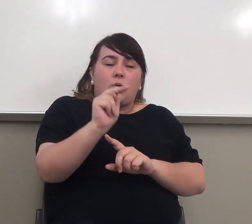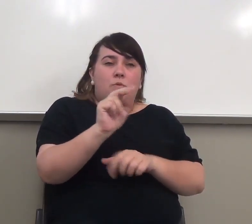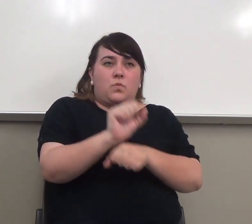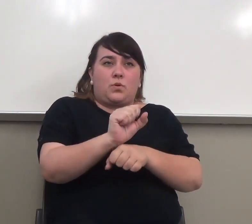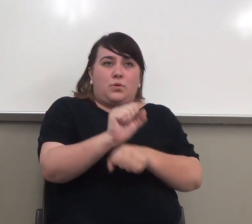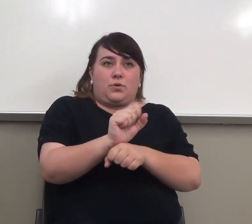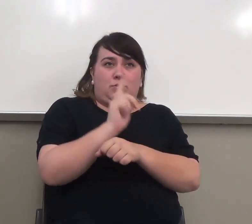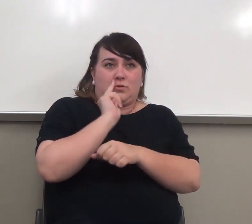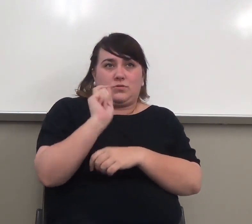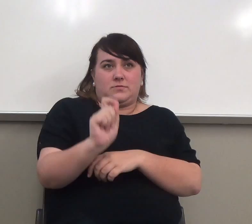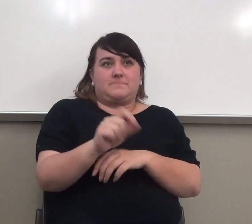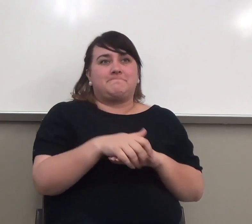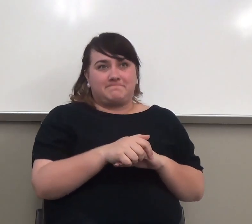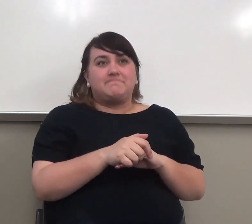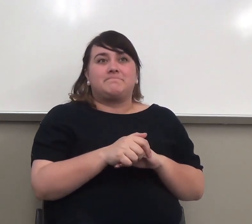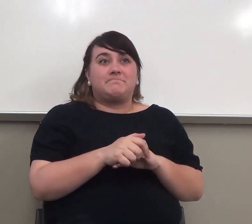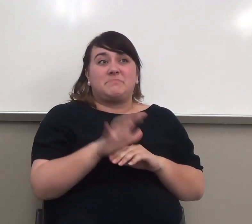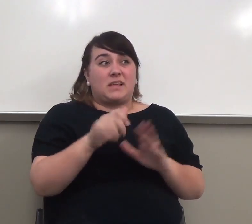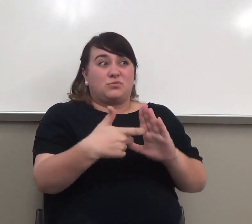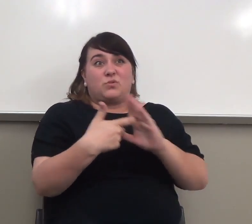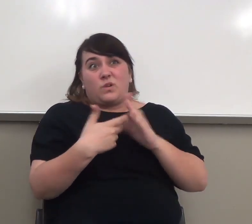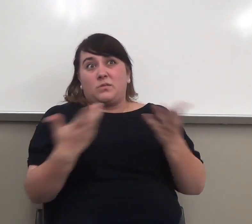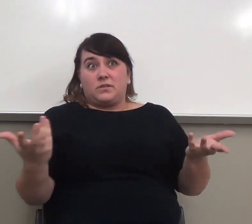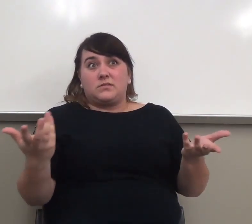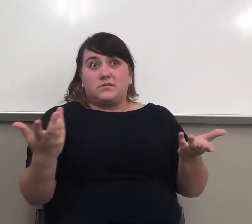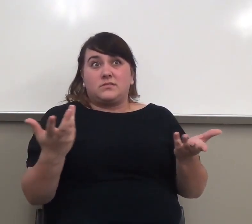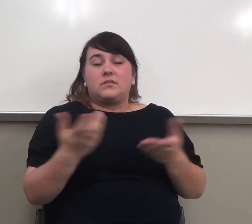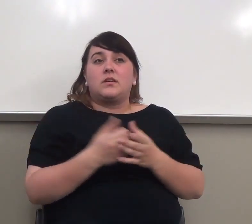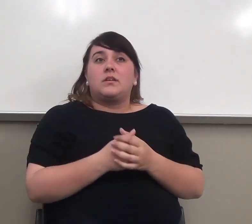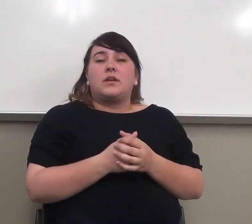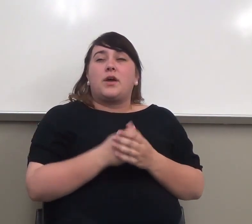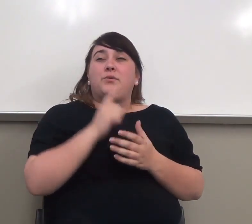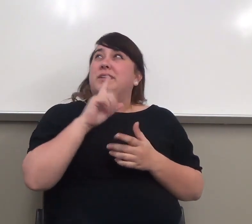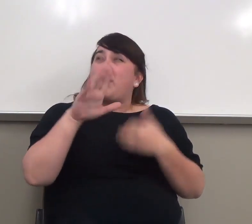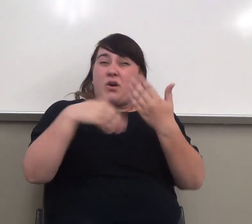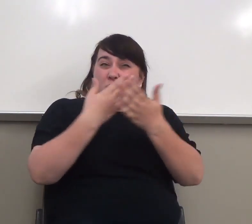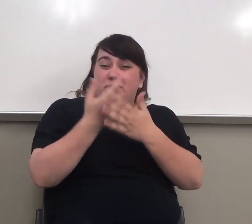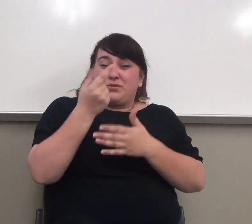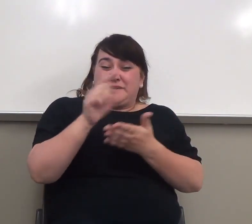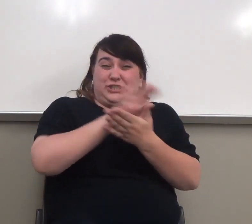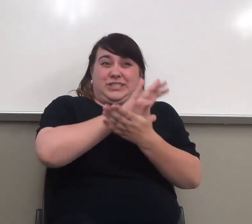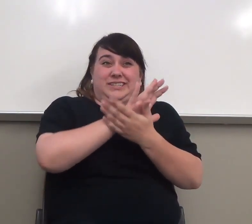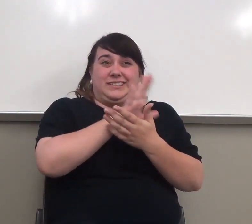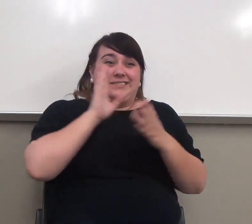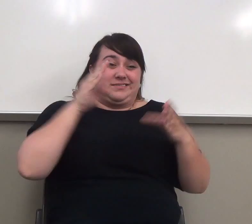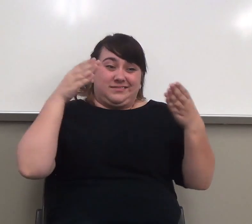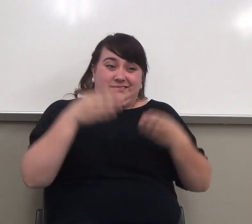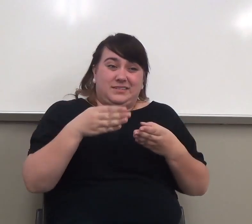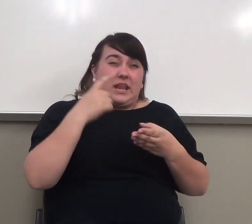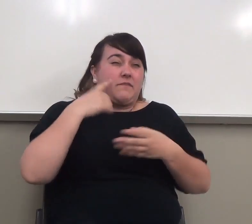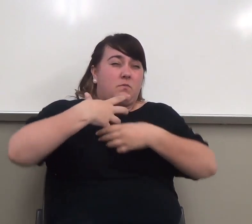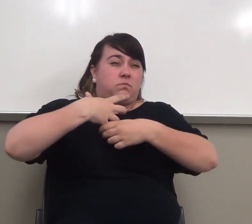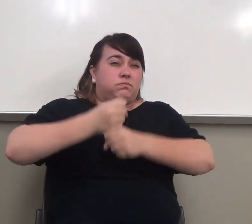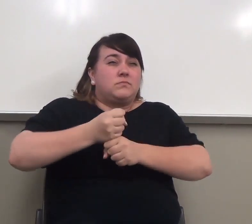do. But I have to do it. That's the rule. Okay? Okay, so the bottom line is